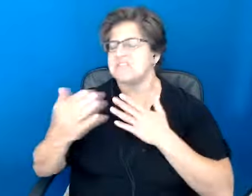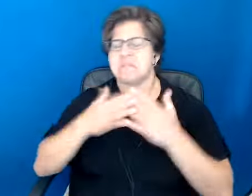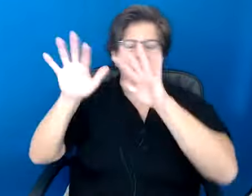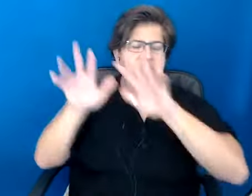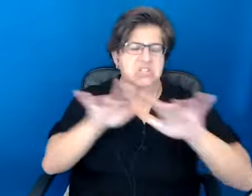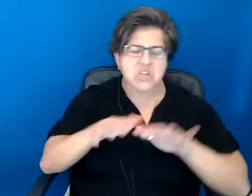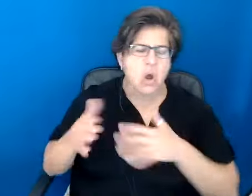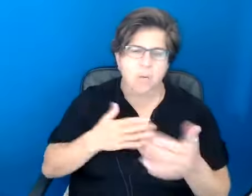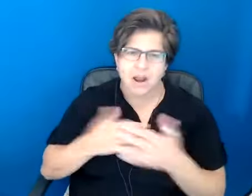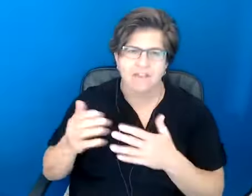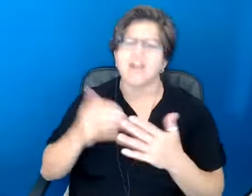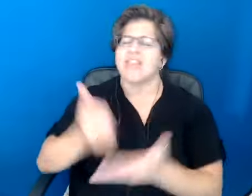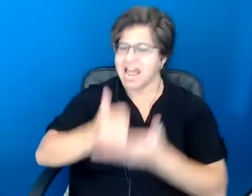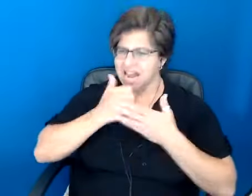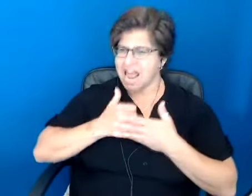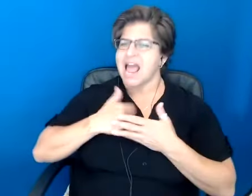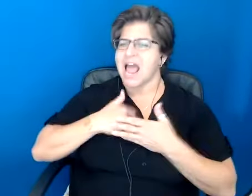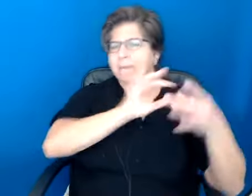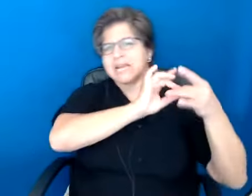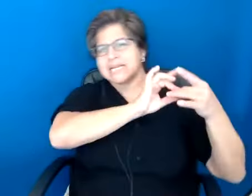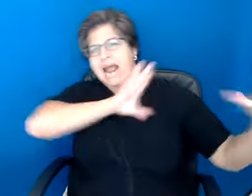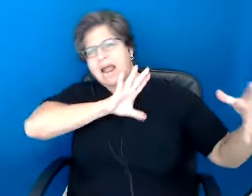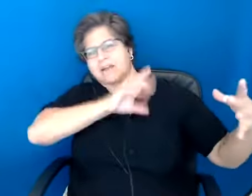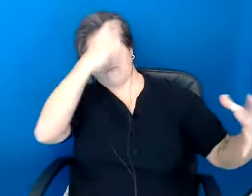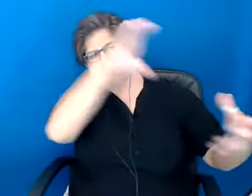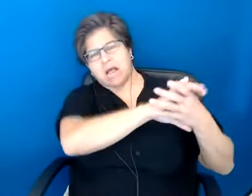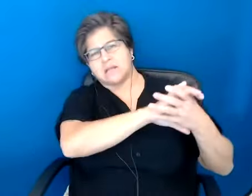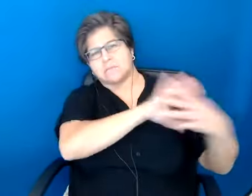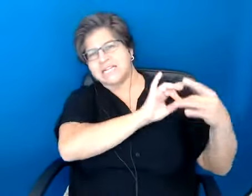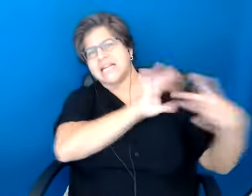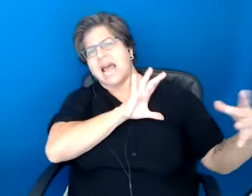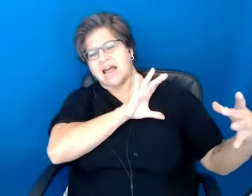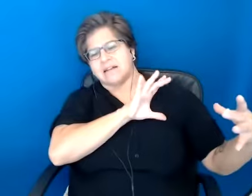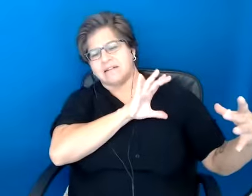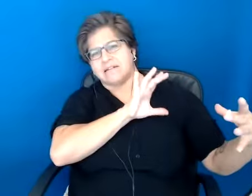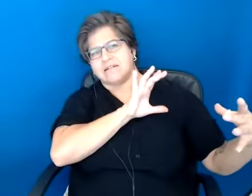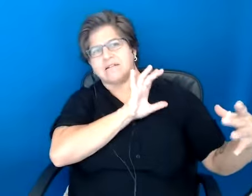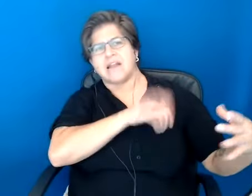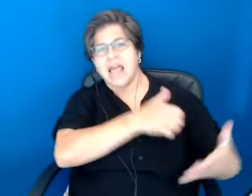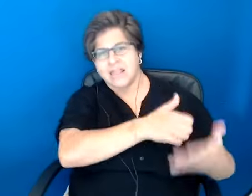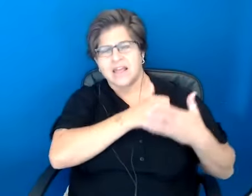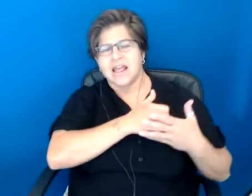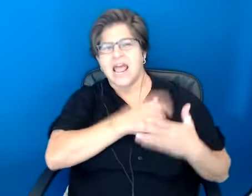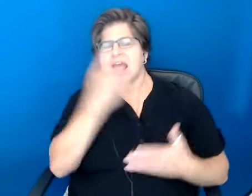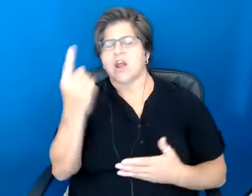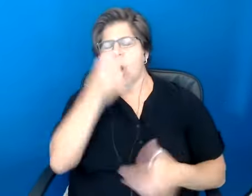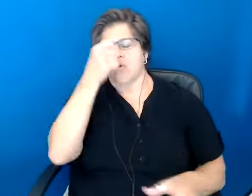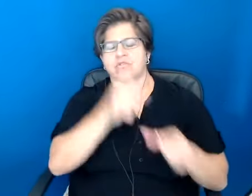Friday, and on a Saturday we took the car and we went away to the seaside. Hail, rain or snow, we went out, we went away. That helped